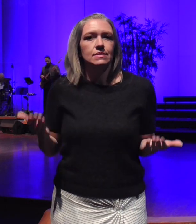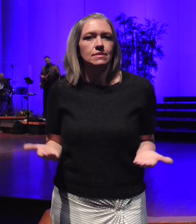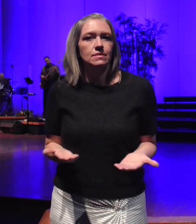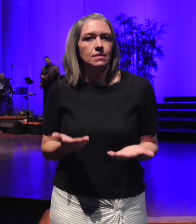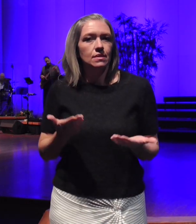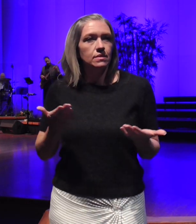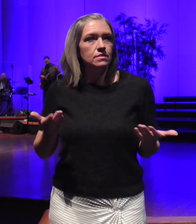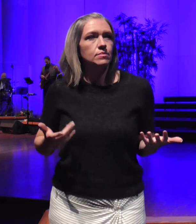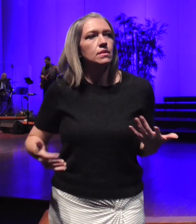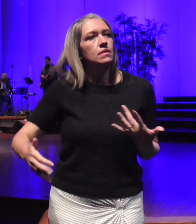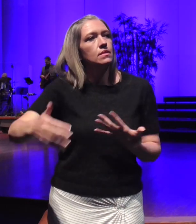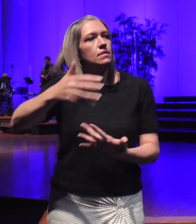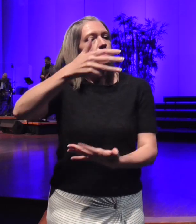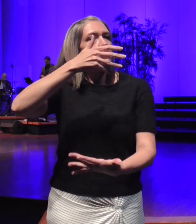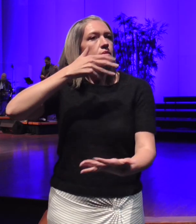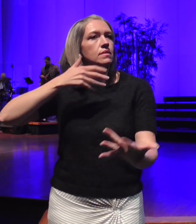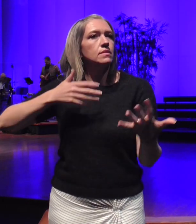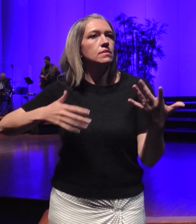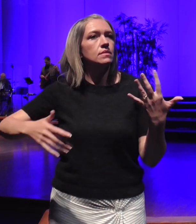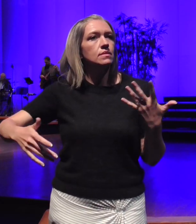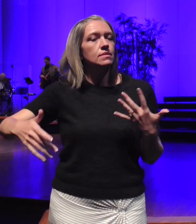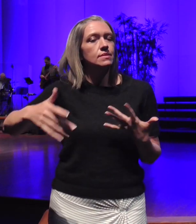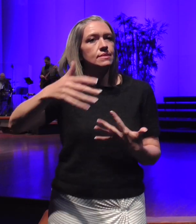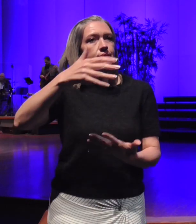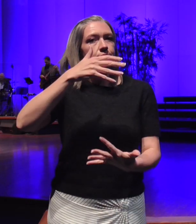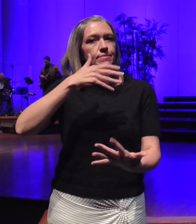God is in this